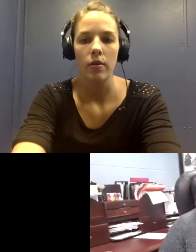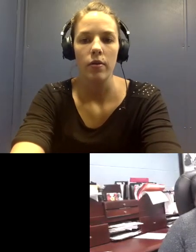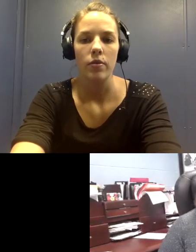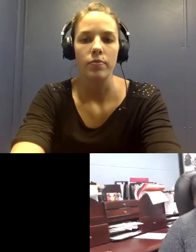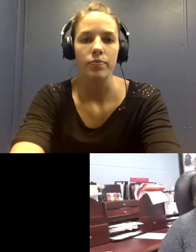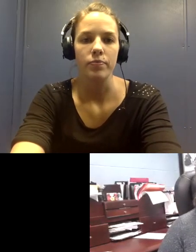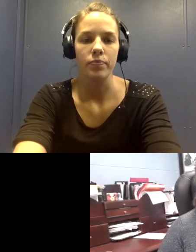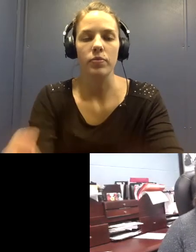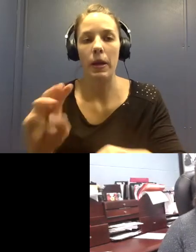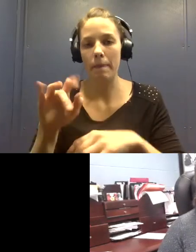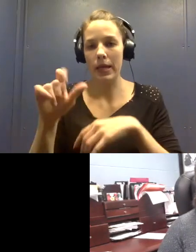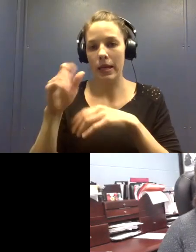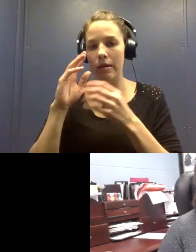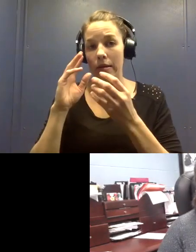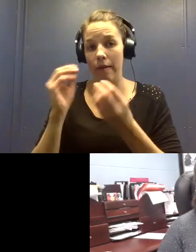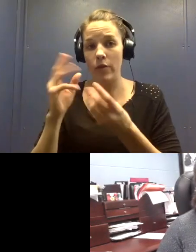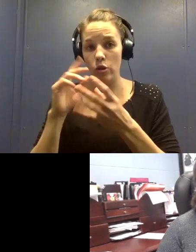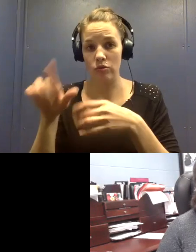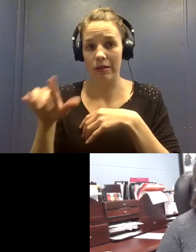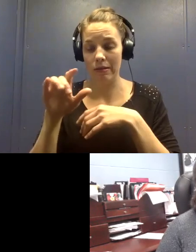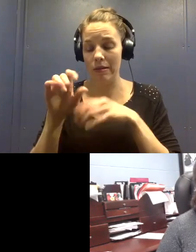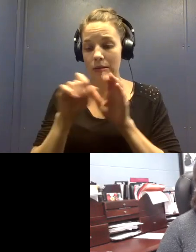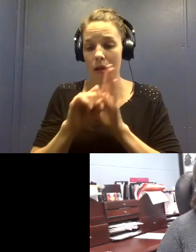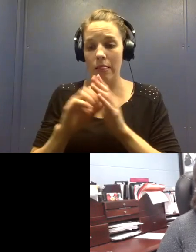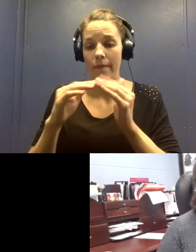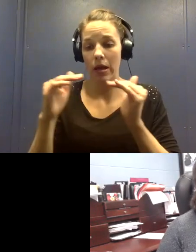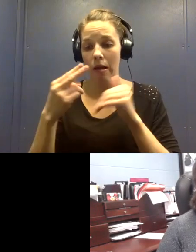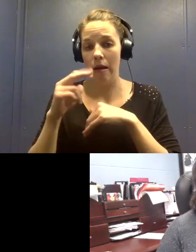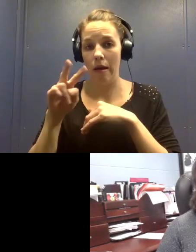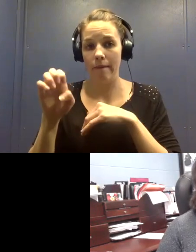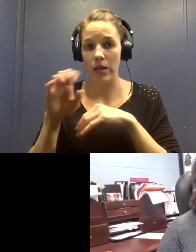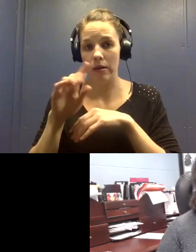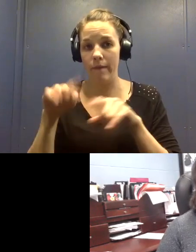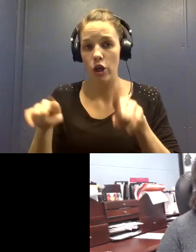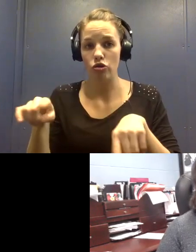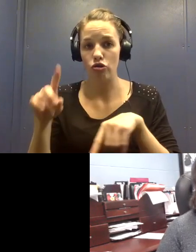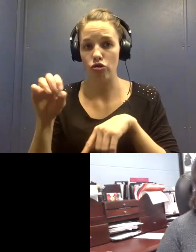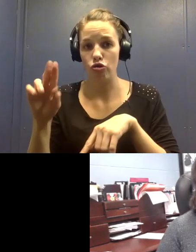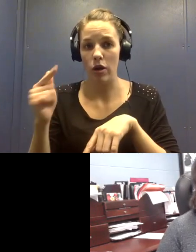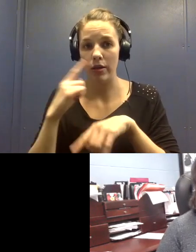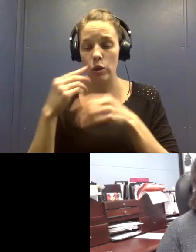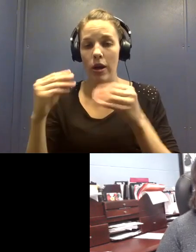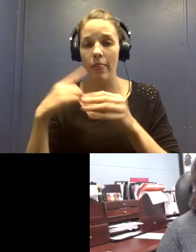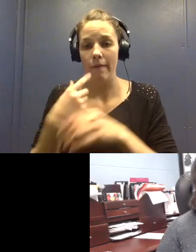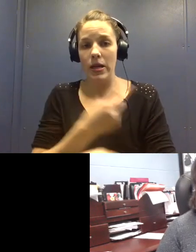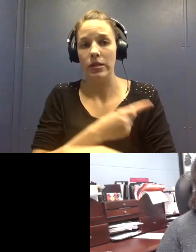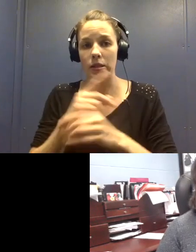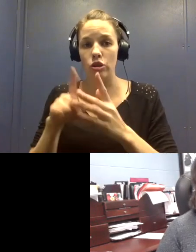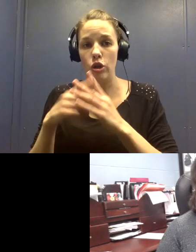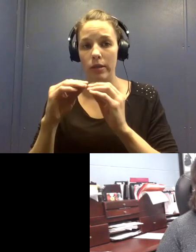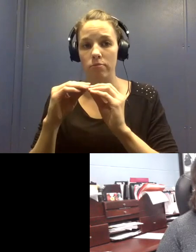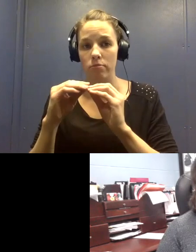state and county level in Illinois has indicated Hy-Vee and various drugstores had the vaccine starting Wednesday, but a number of readers